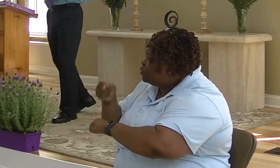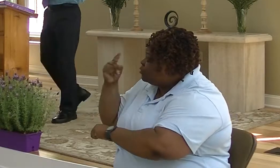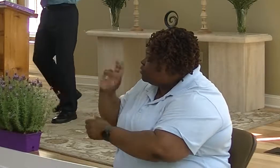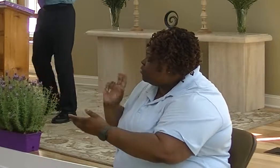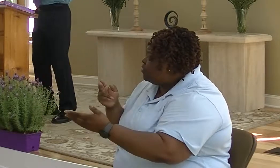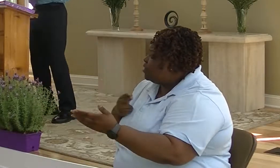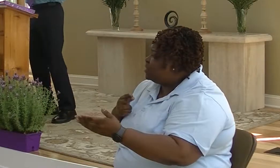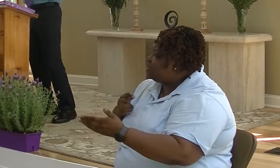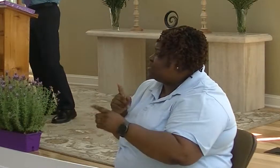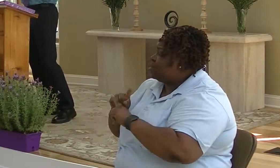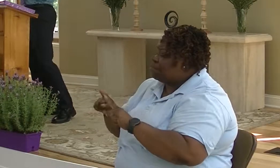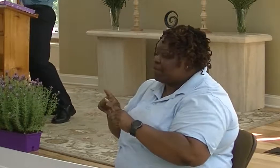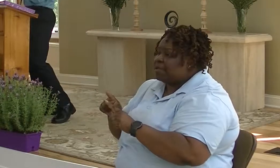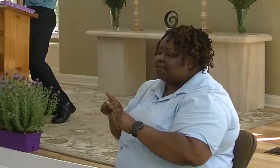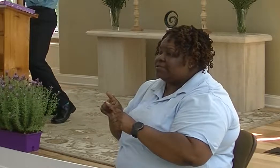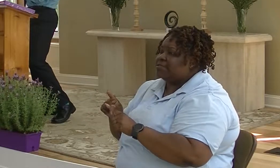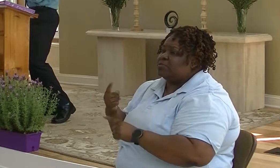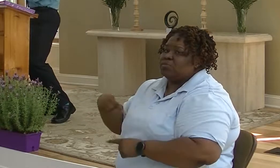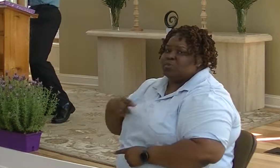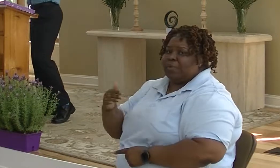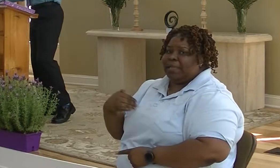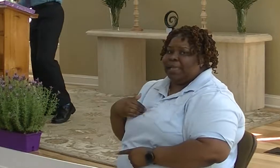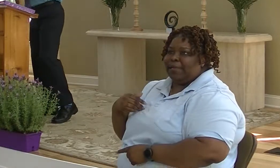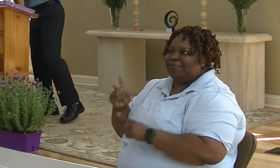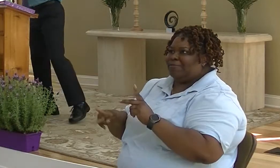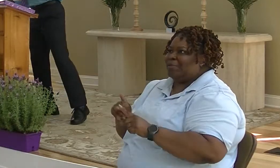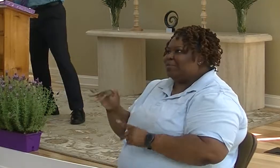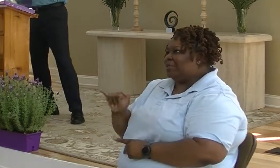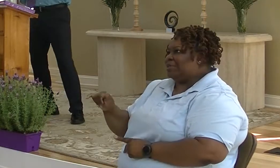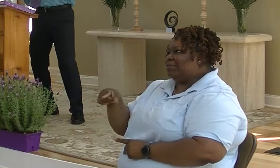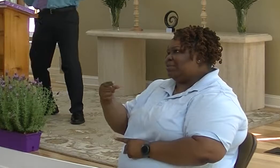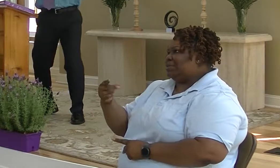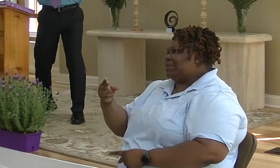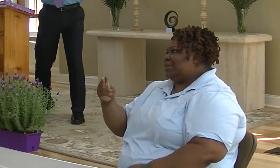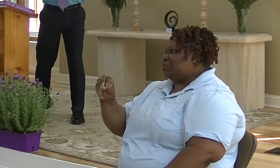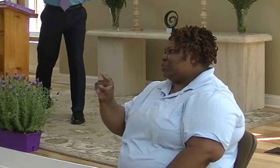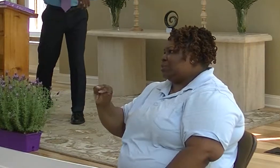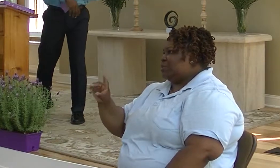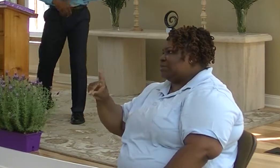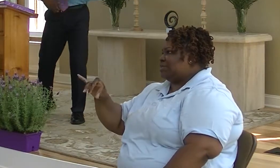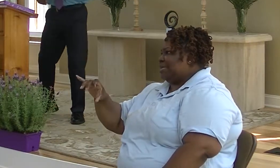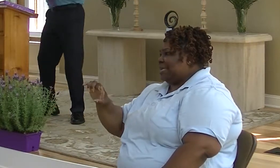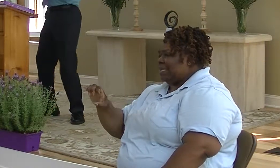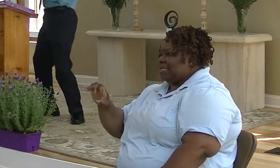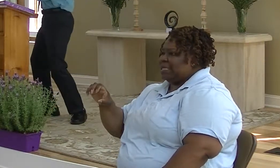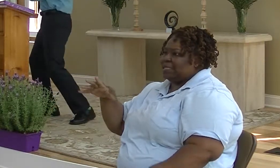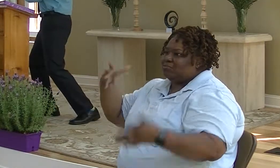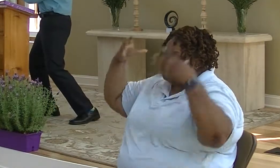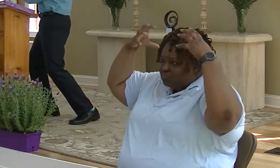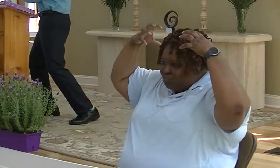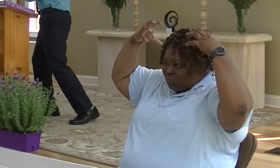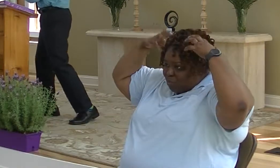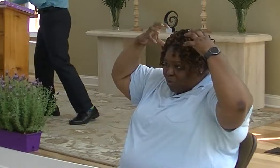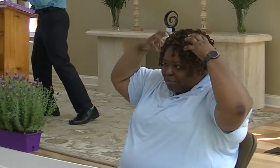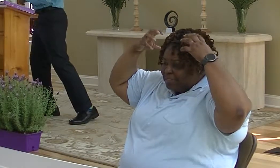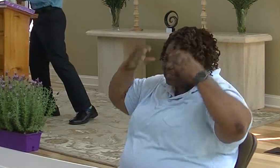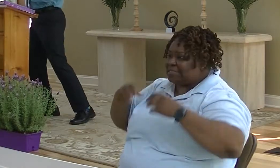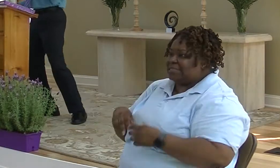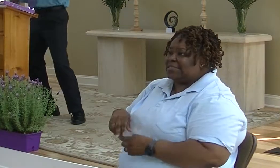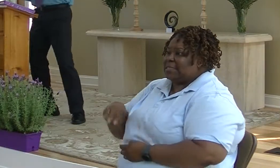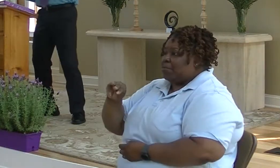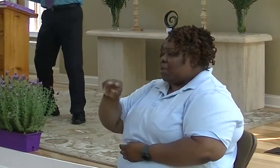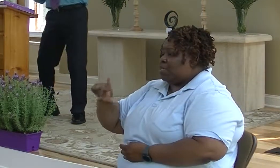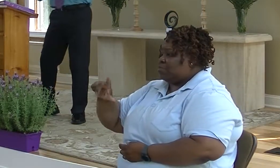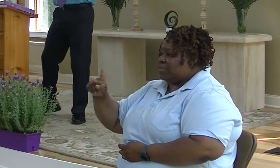is, we have people like Gandhi, Walt Disney, Reverend Dr. Martin Luther King Jr.,